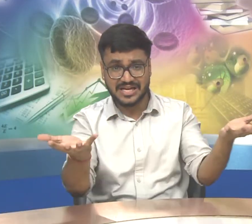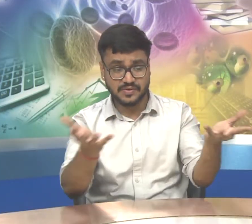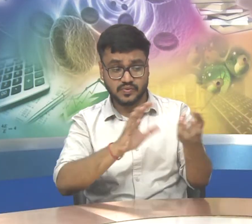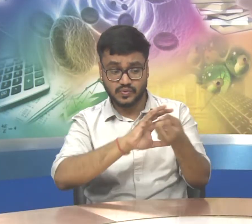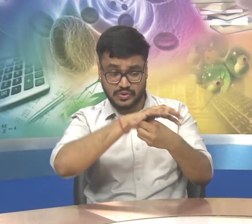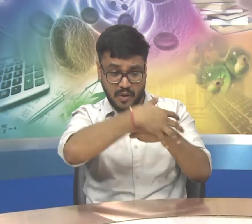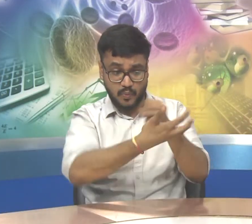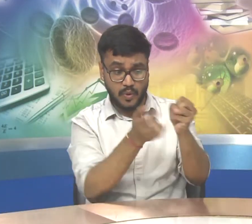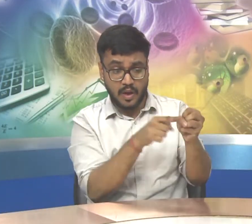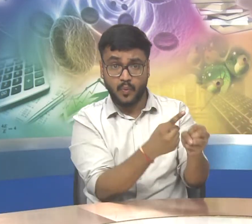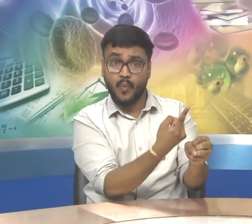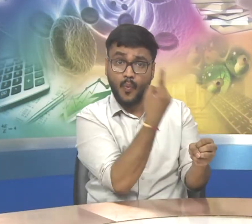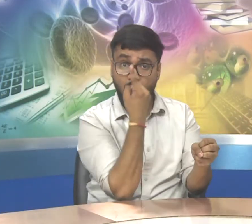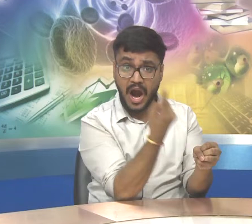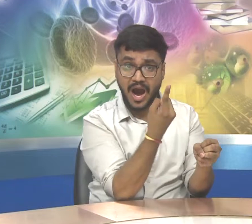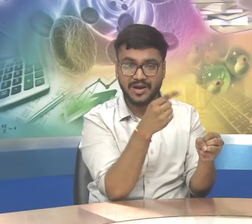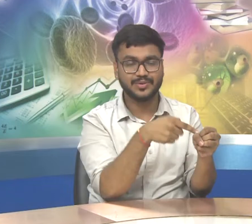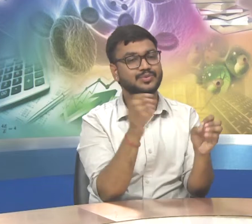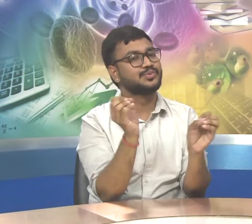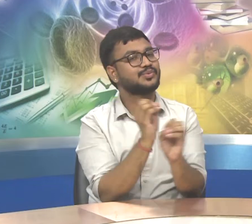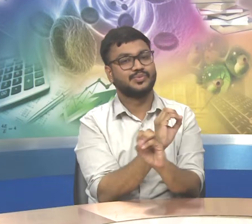The atomic mass of an element